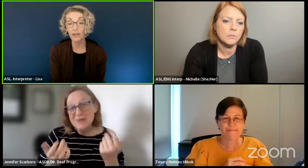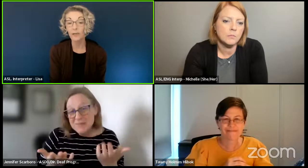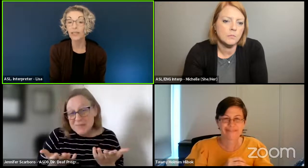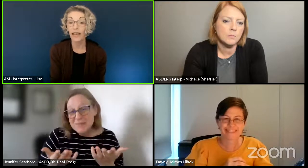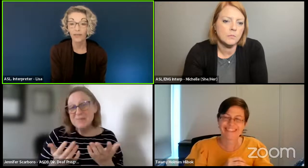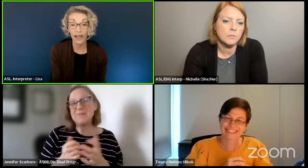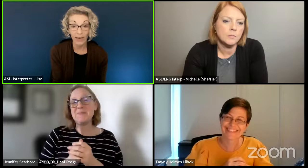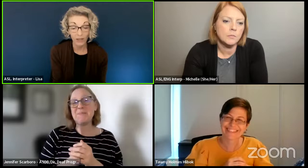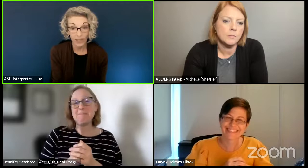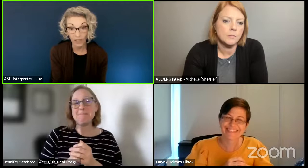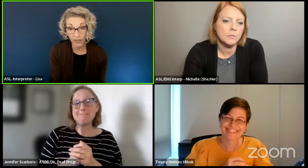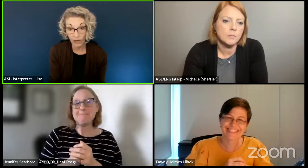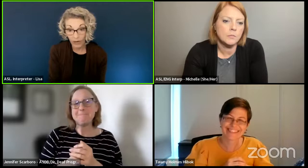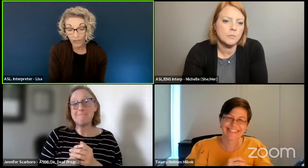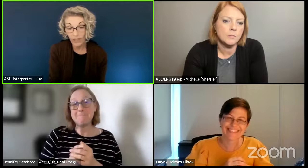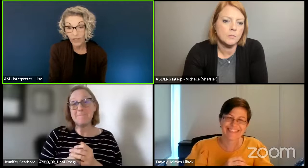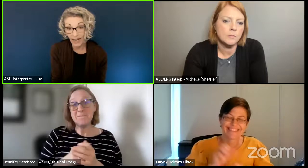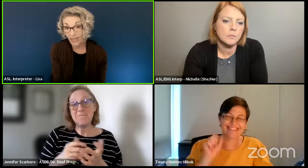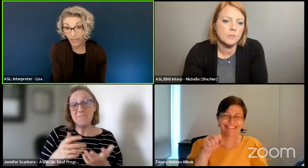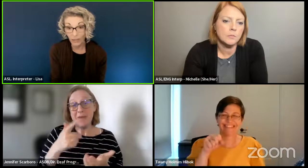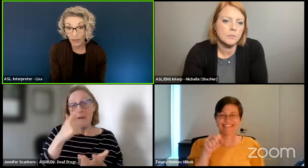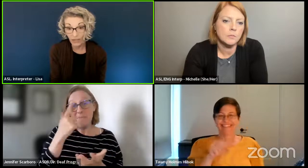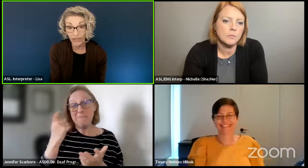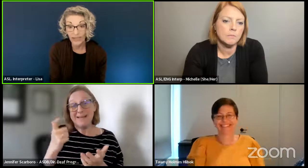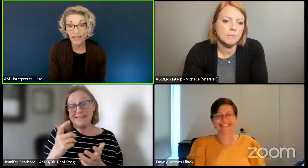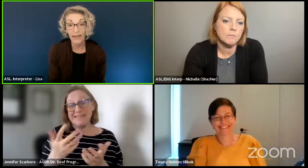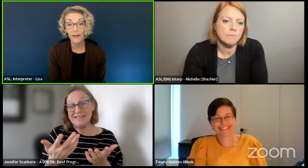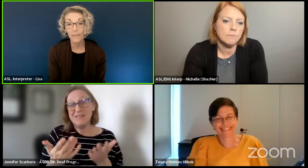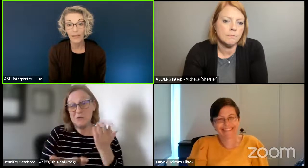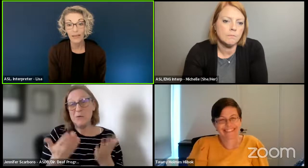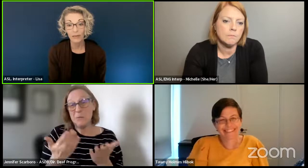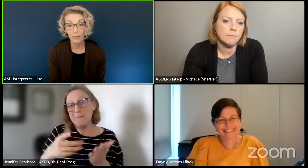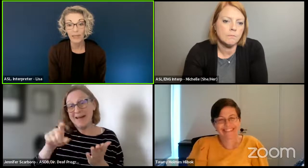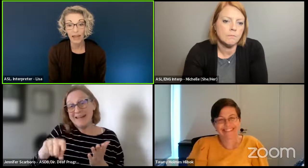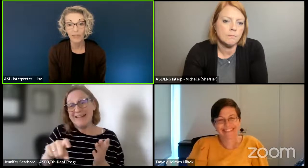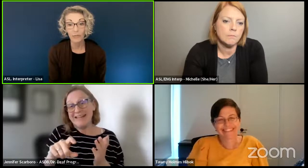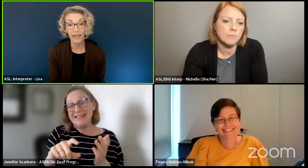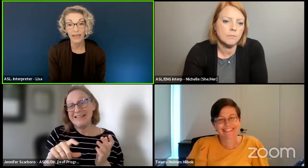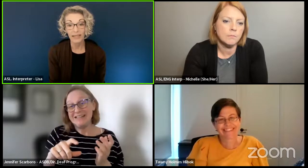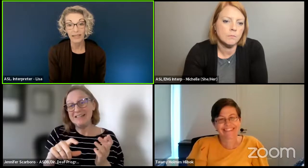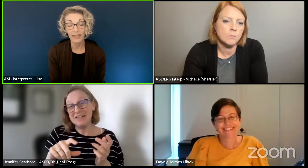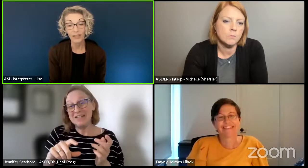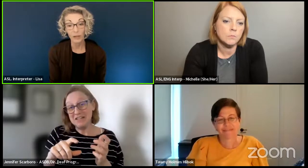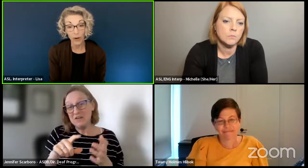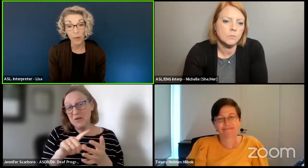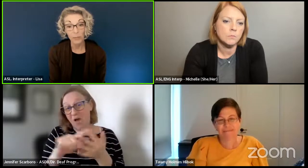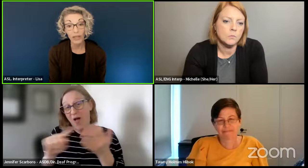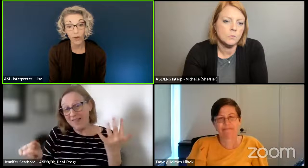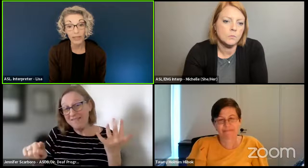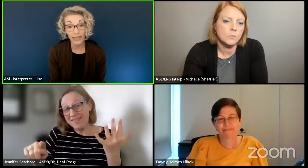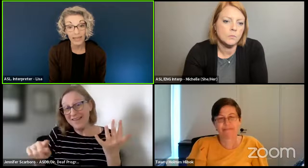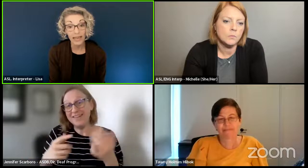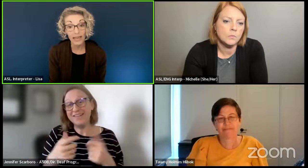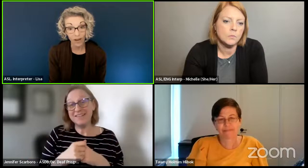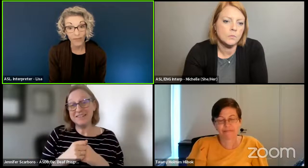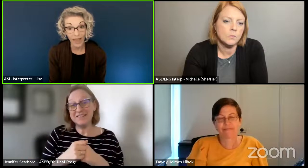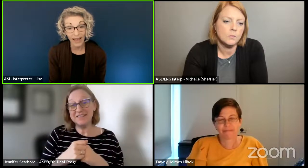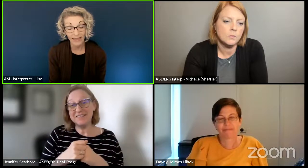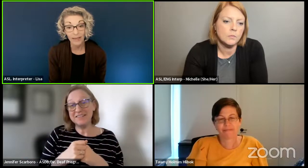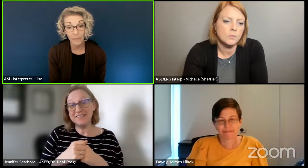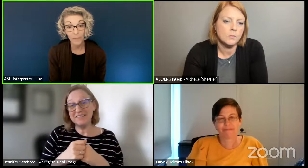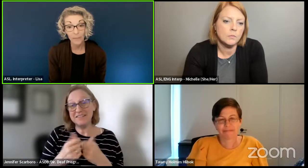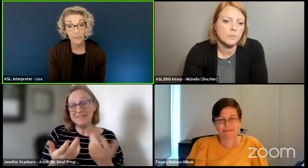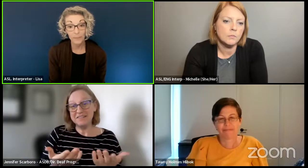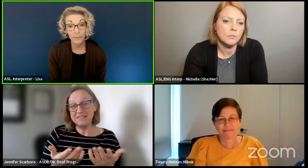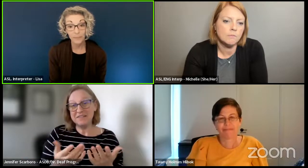of the assessments and answer each of the questions that I just mentioned would be tough, because you're probably going to need all of